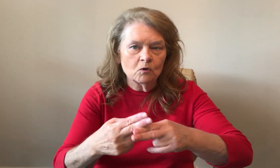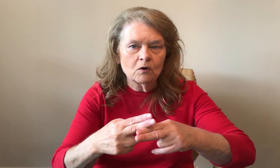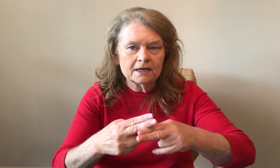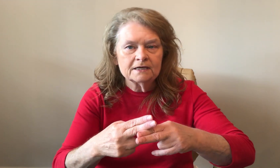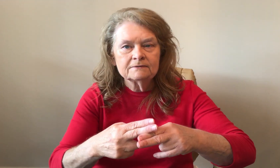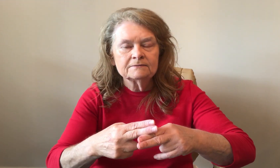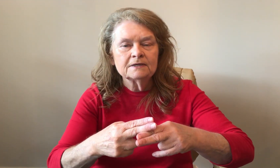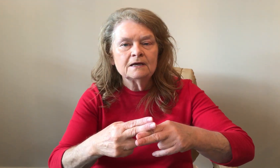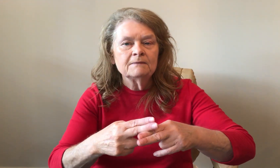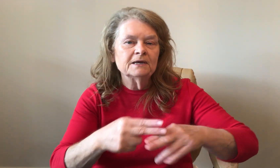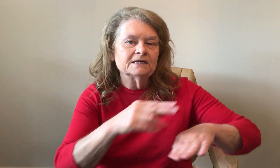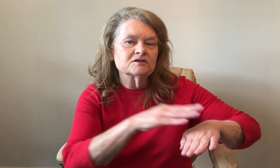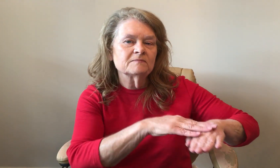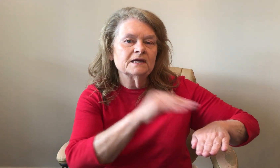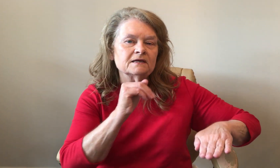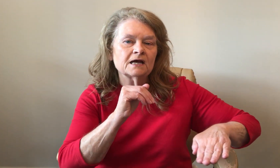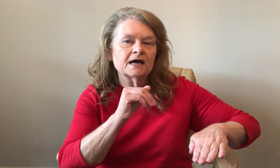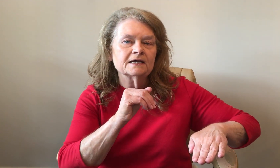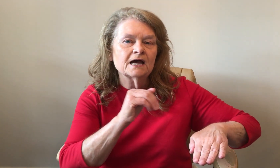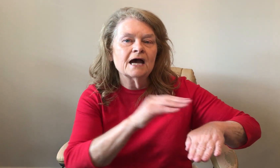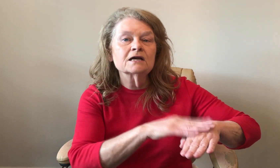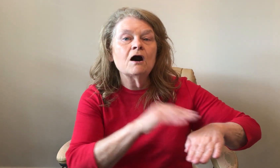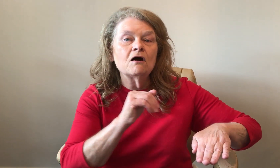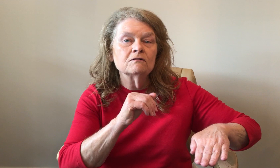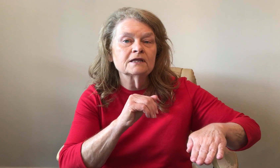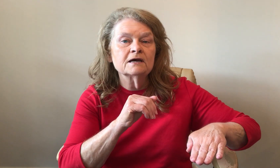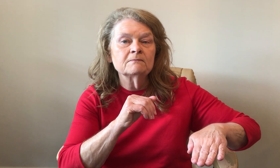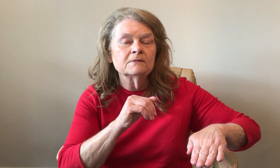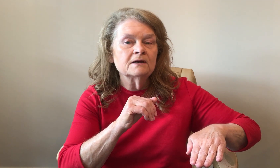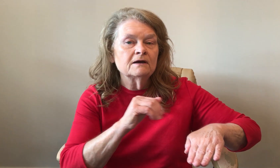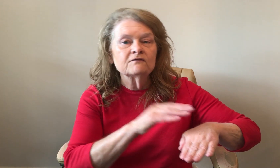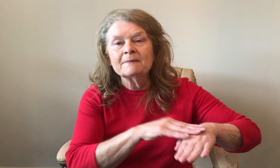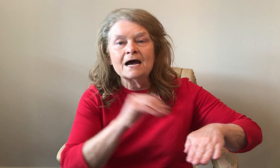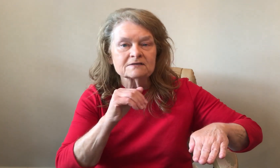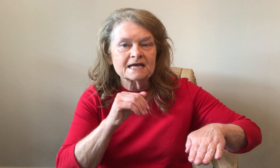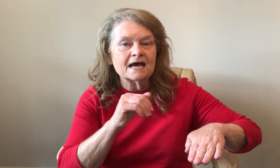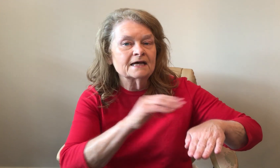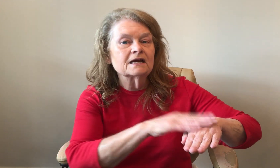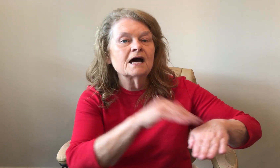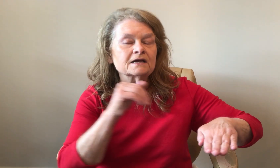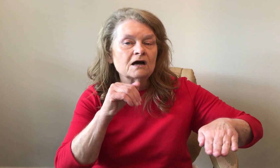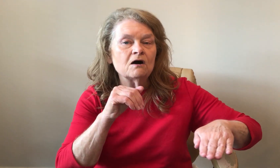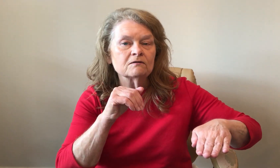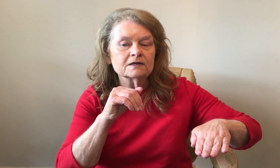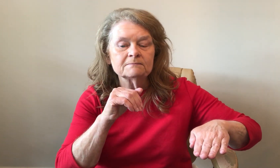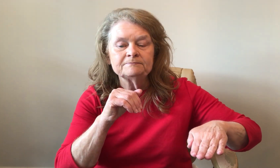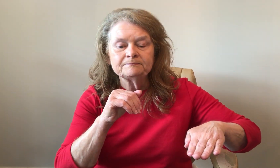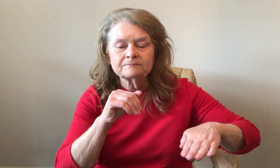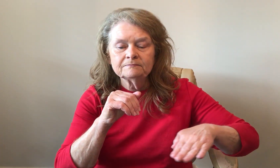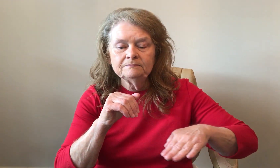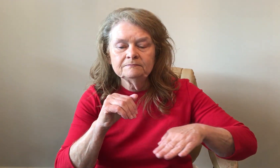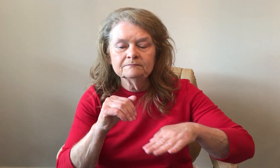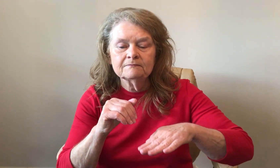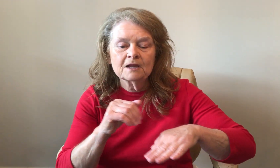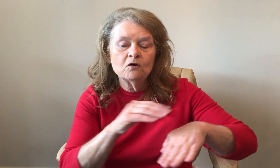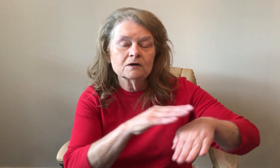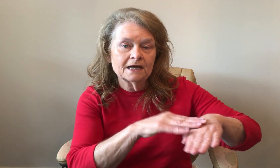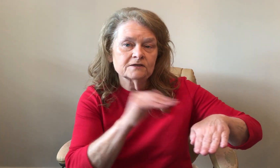boy. But this would be like I called them from outside. I called them. Or like the